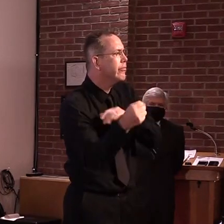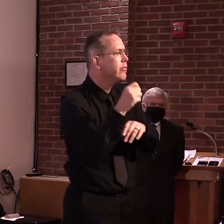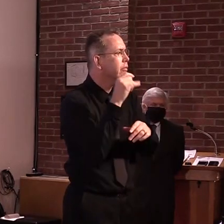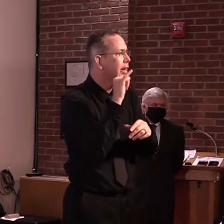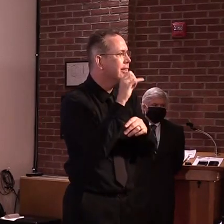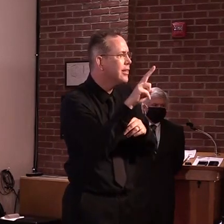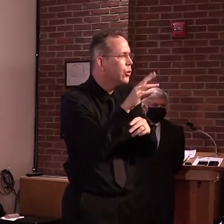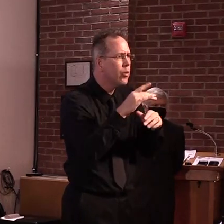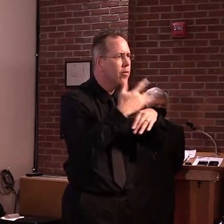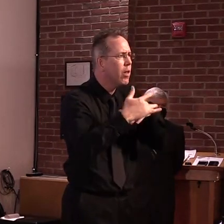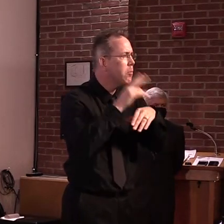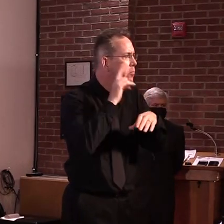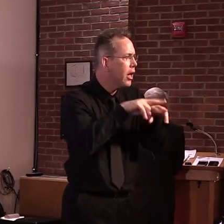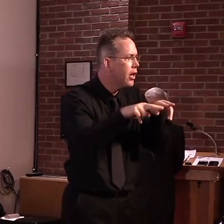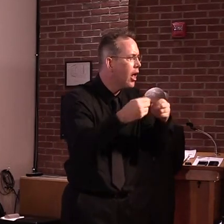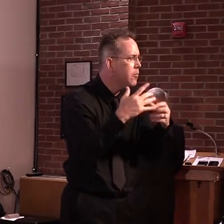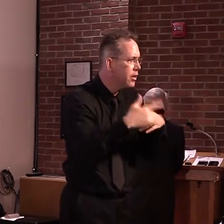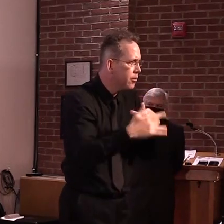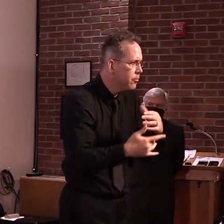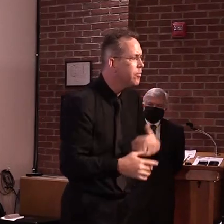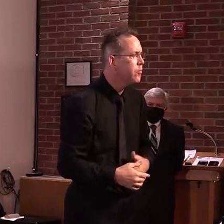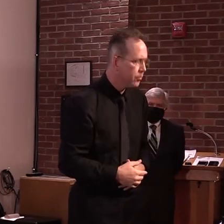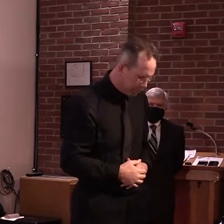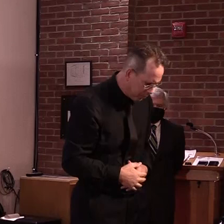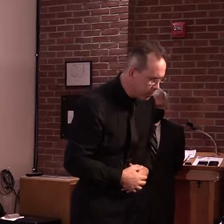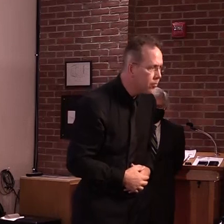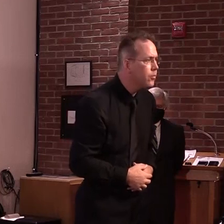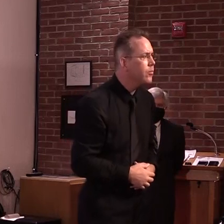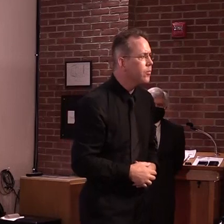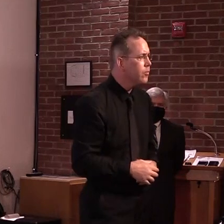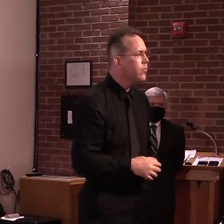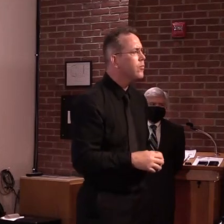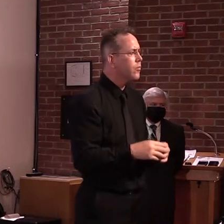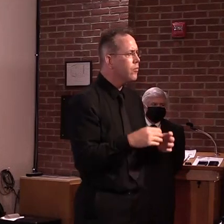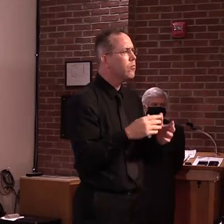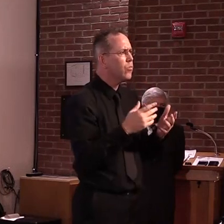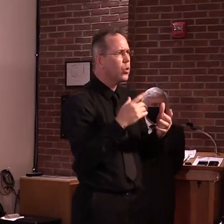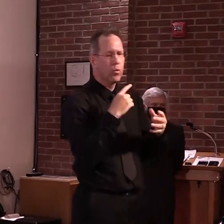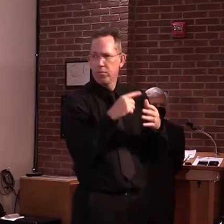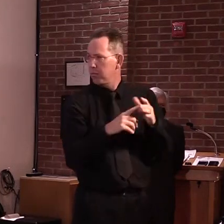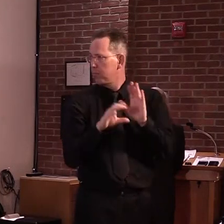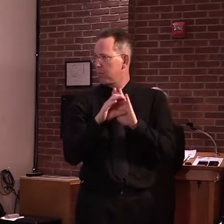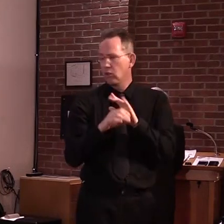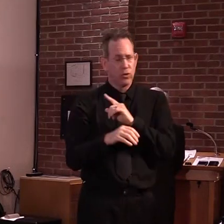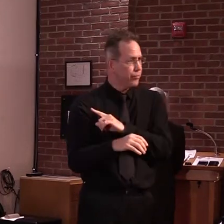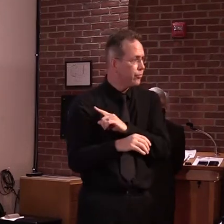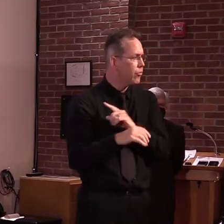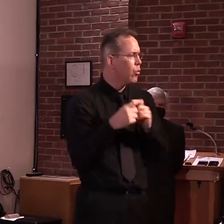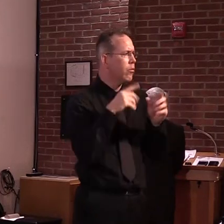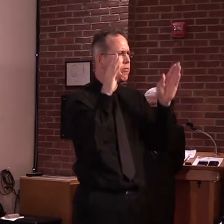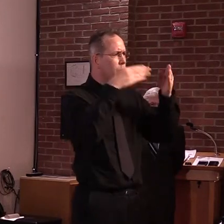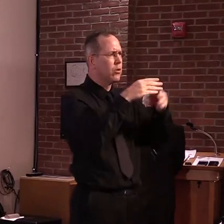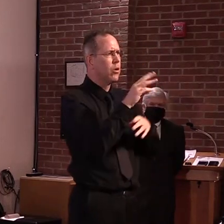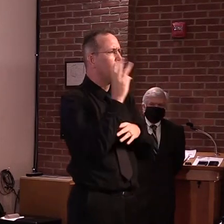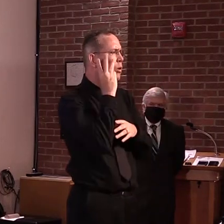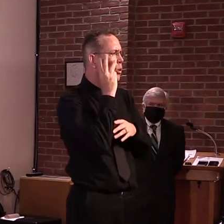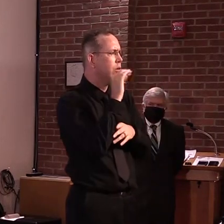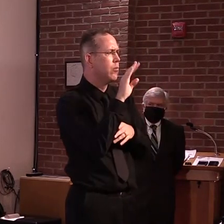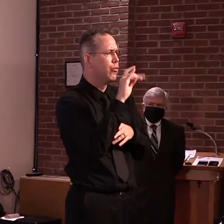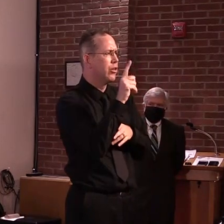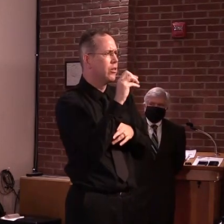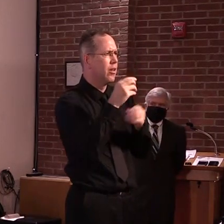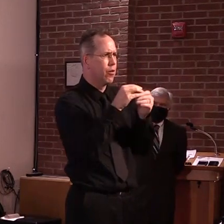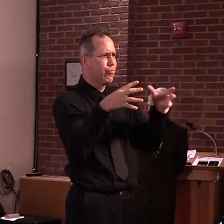so, with an update on our regional travel map as well. As always, for those watching at home, you can find